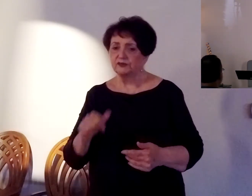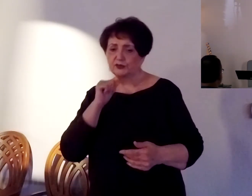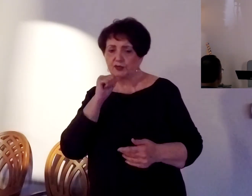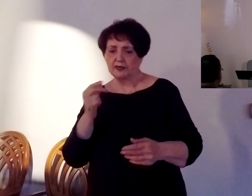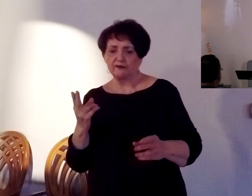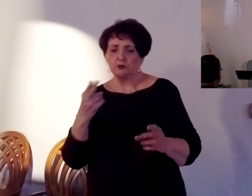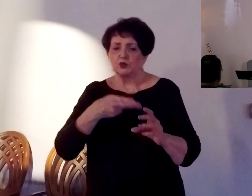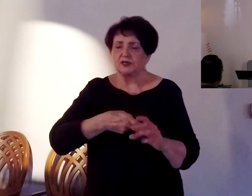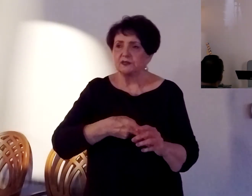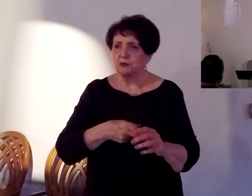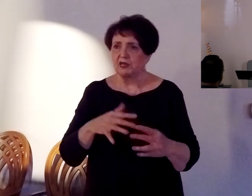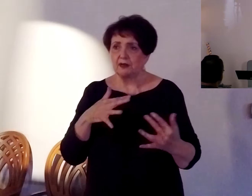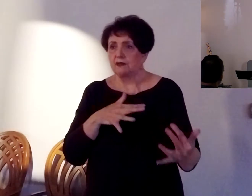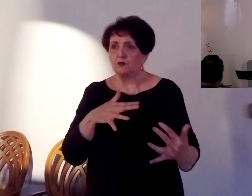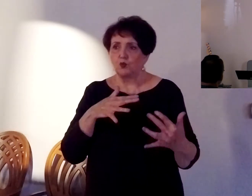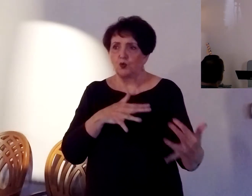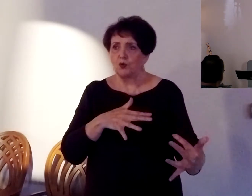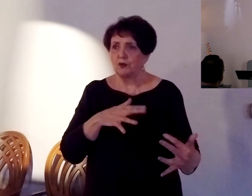anymore. Anyway,